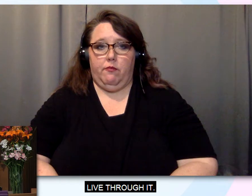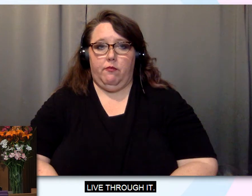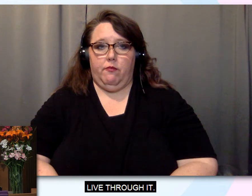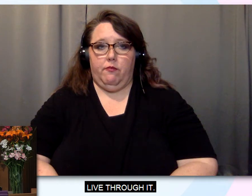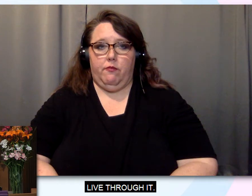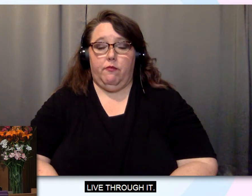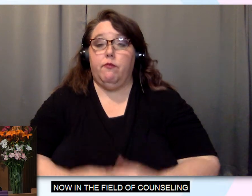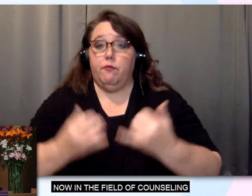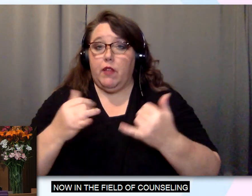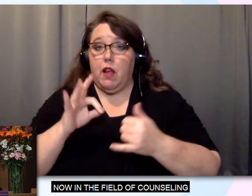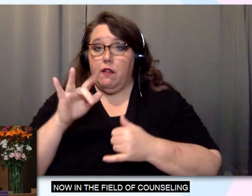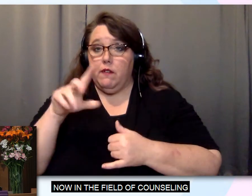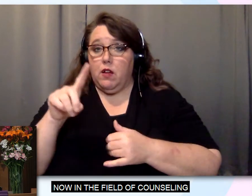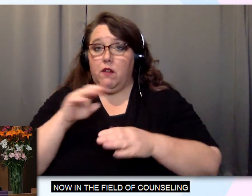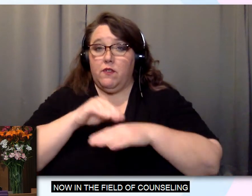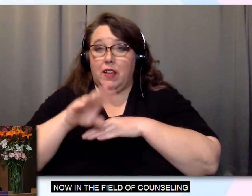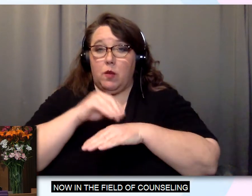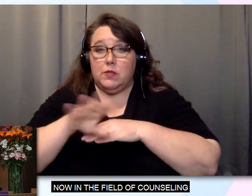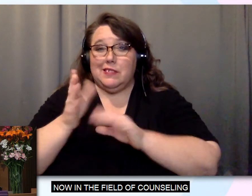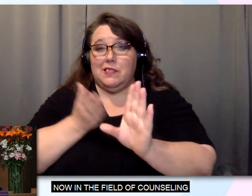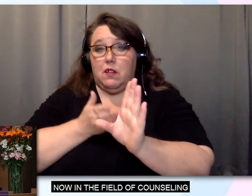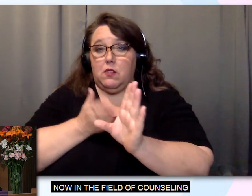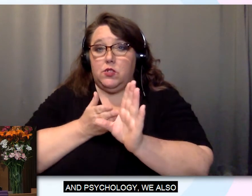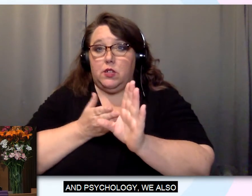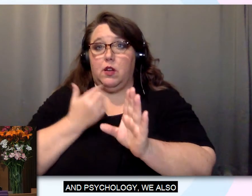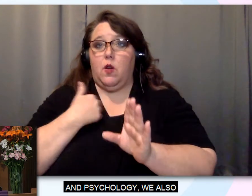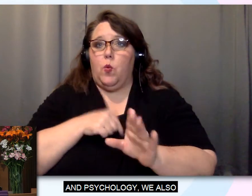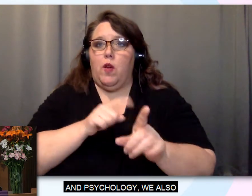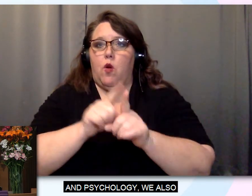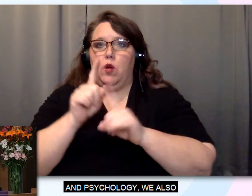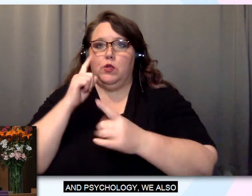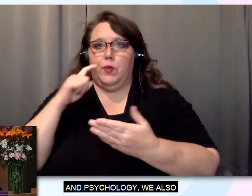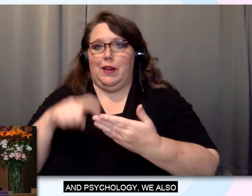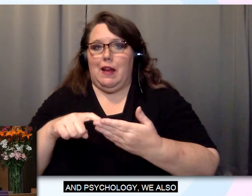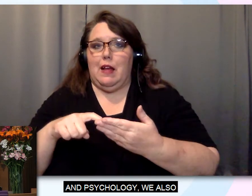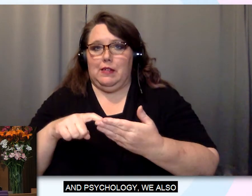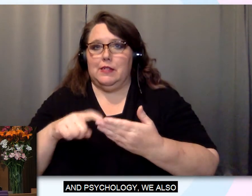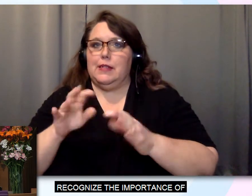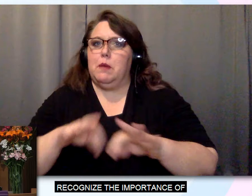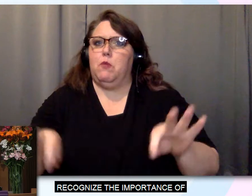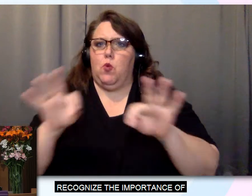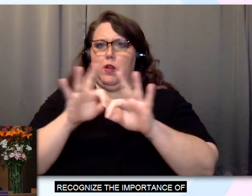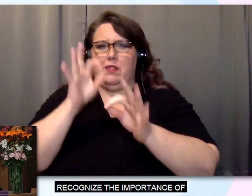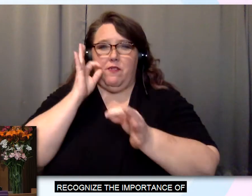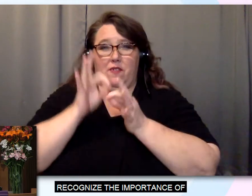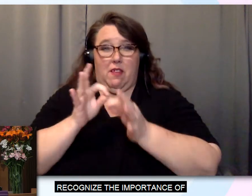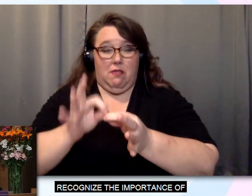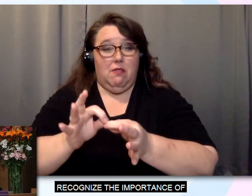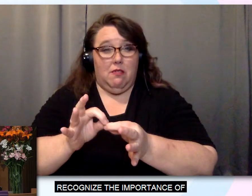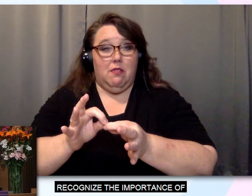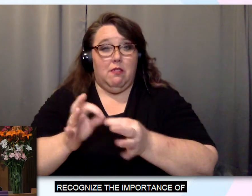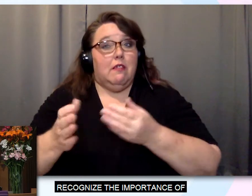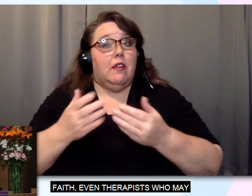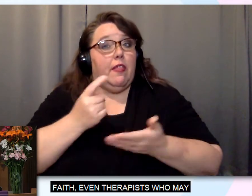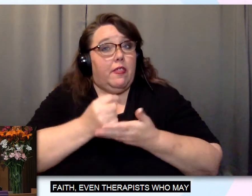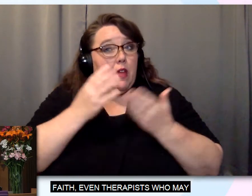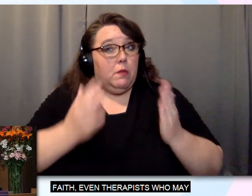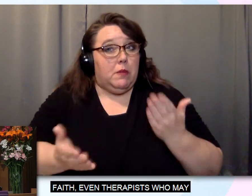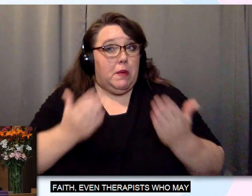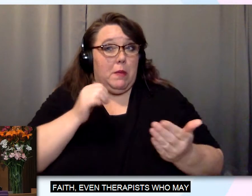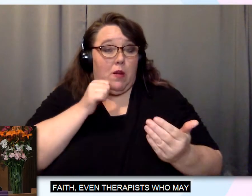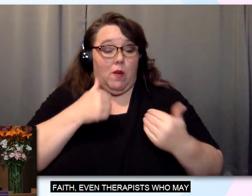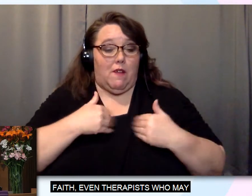Now, in the field of counseling and psychology, we also recognize the importance of faith.